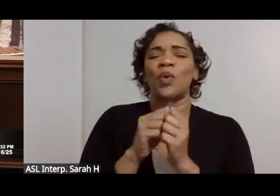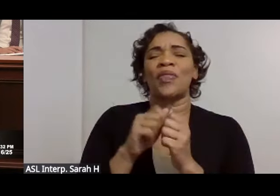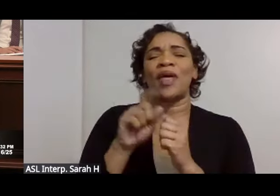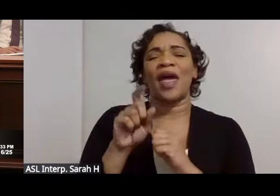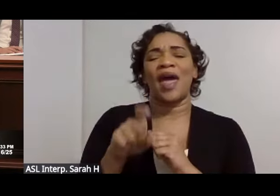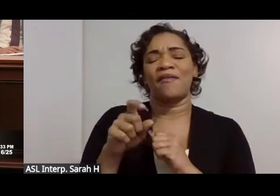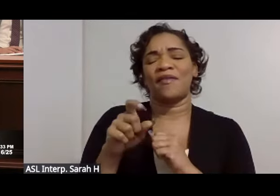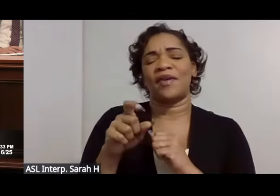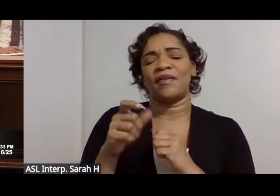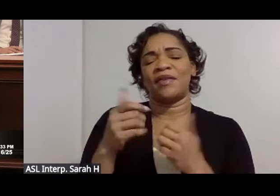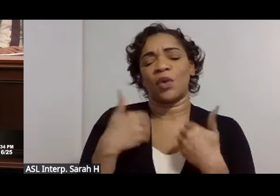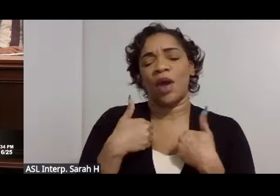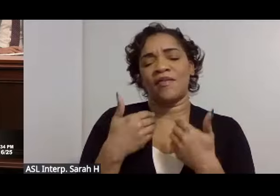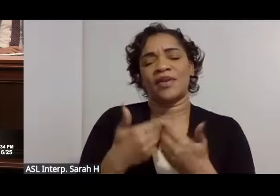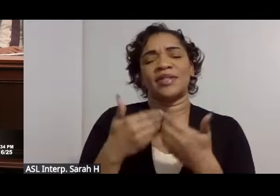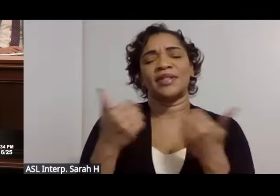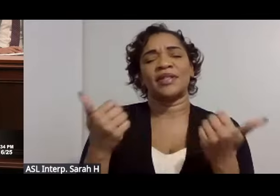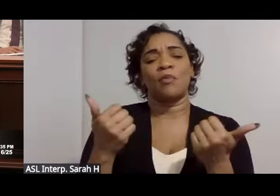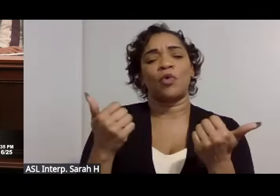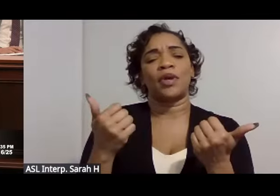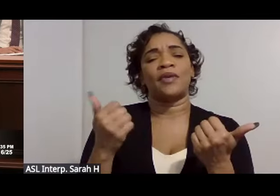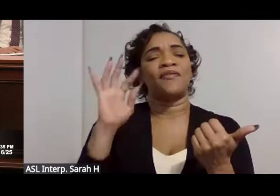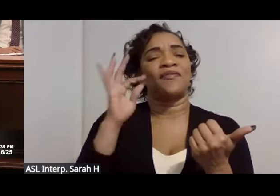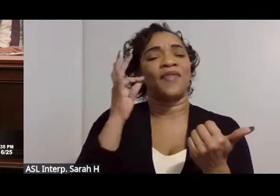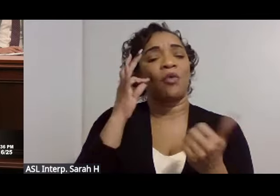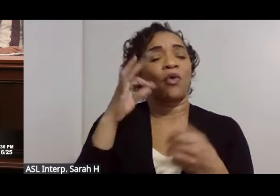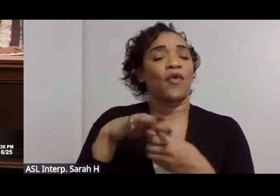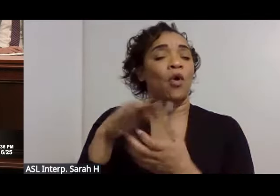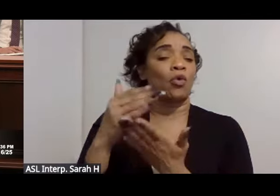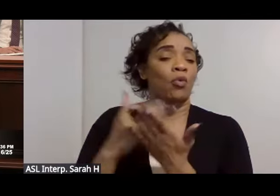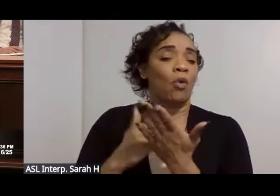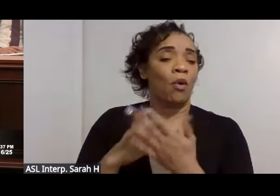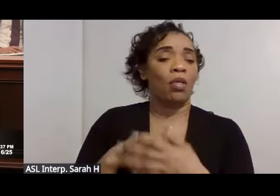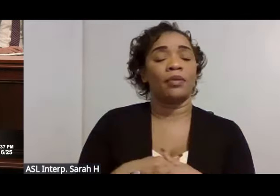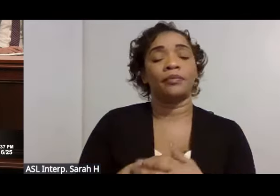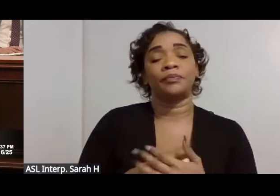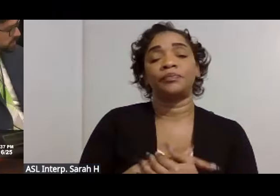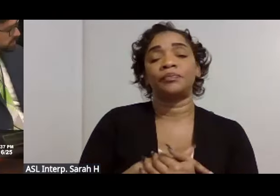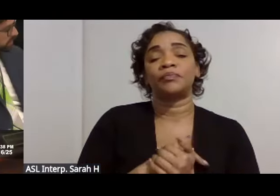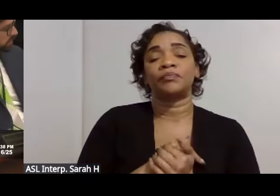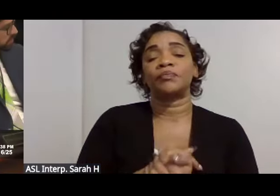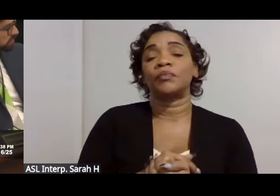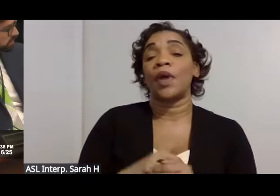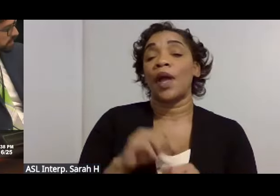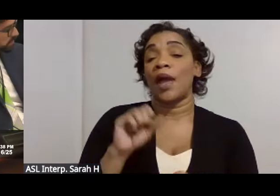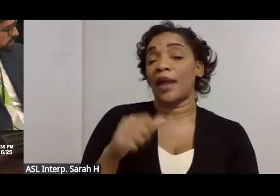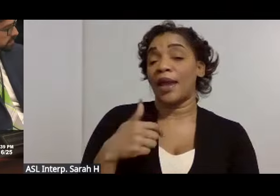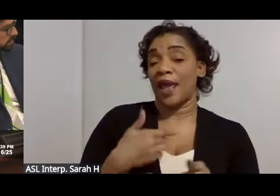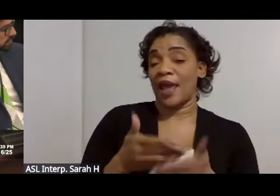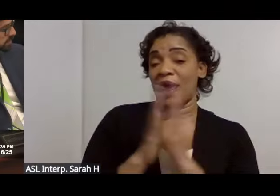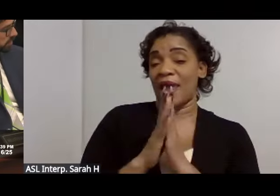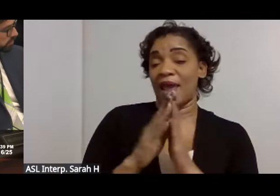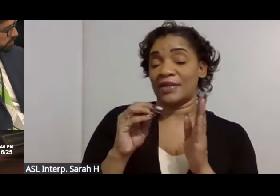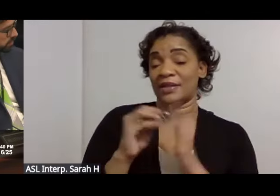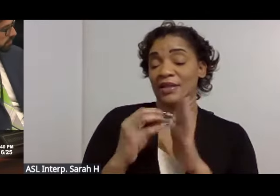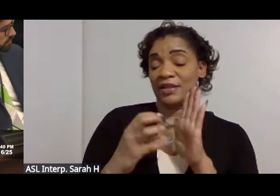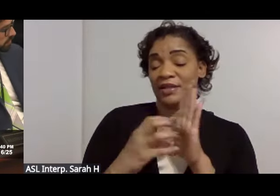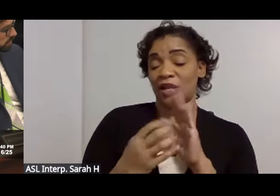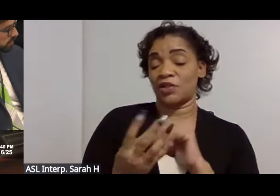only voter roll. Can I ask, in section 4, it actually